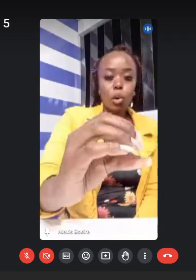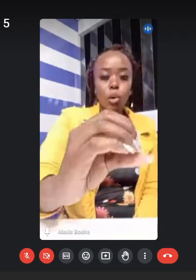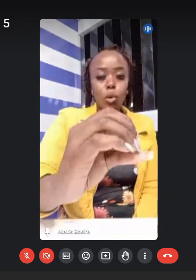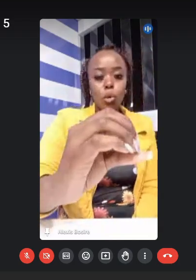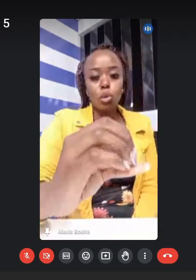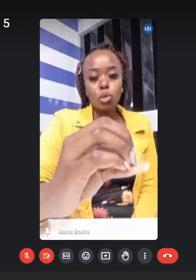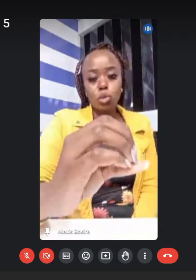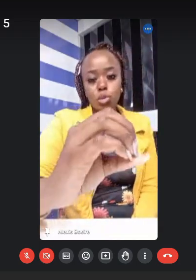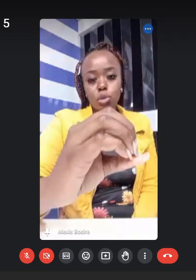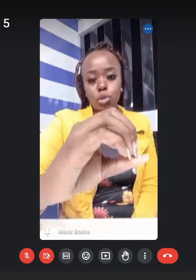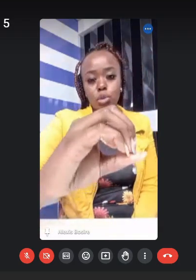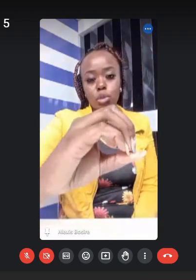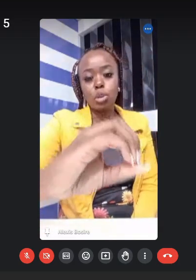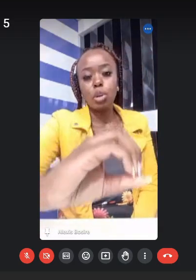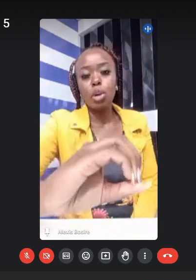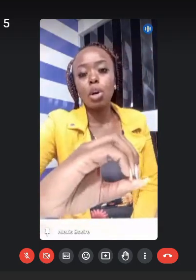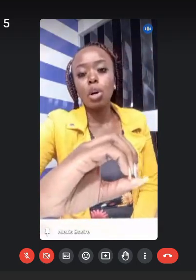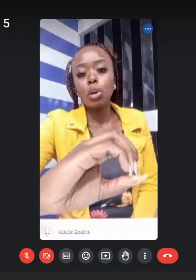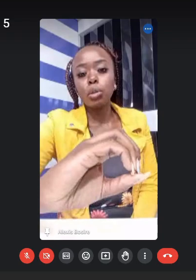O,